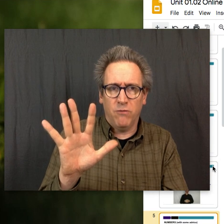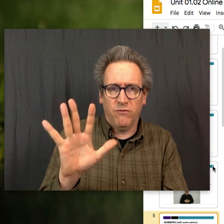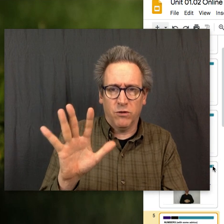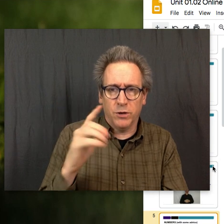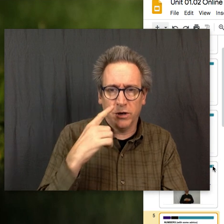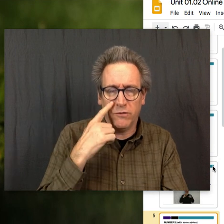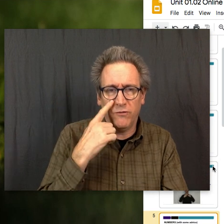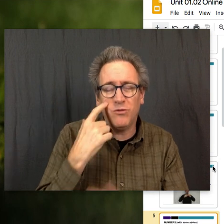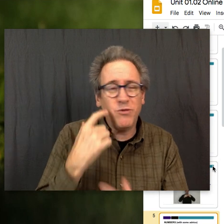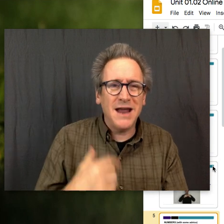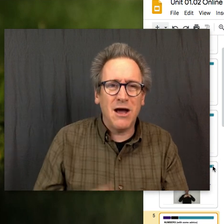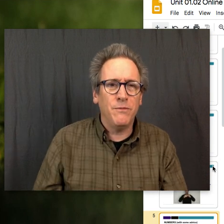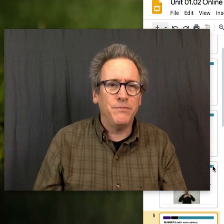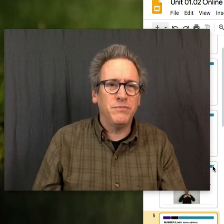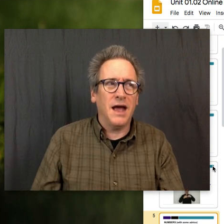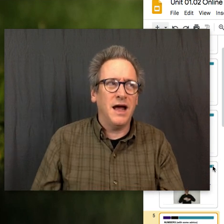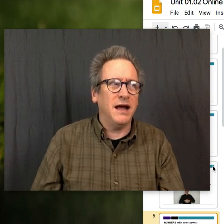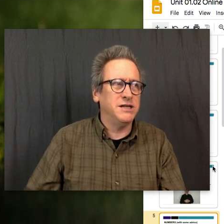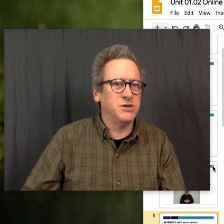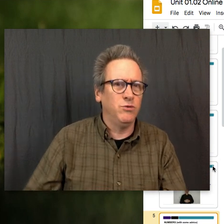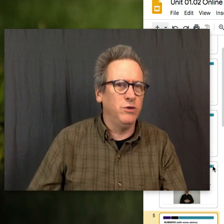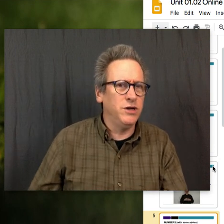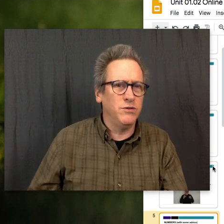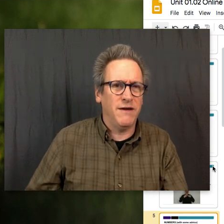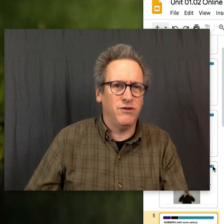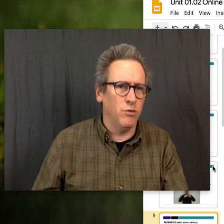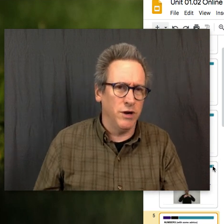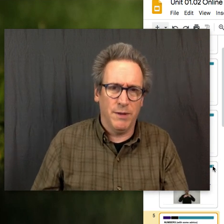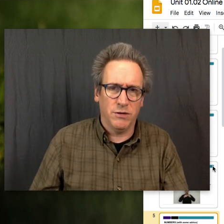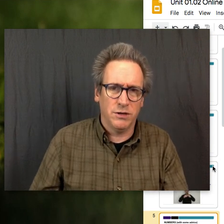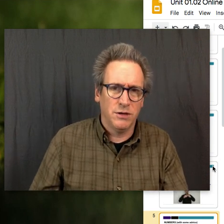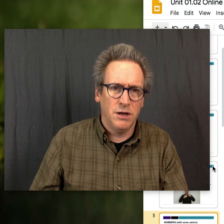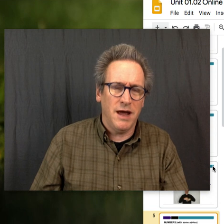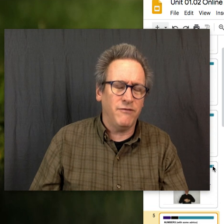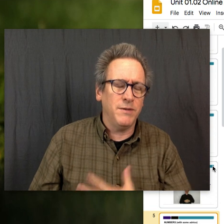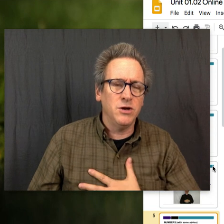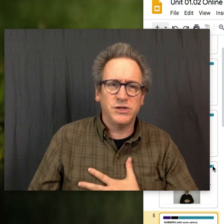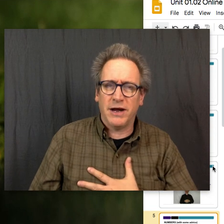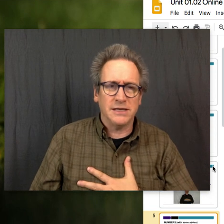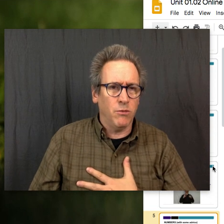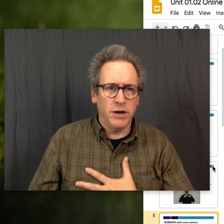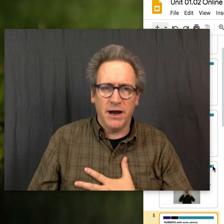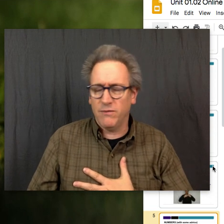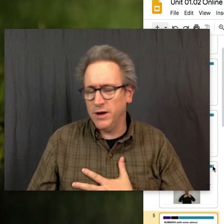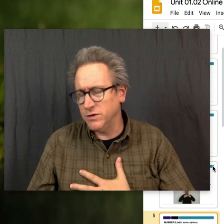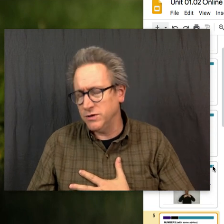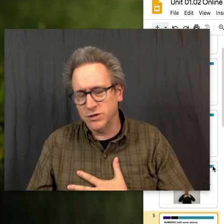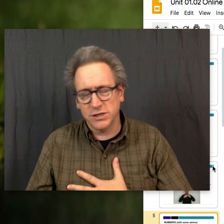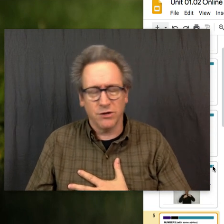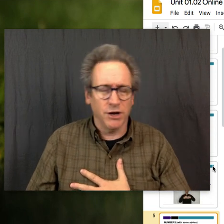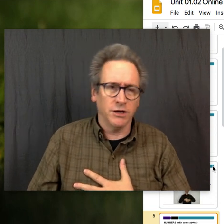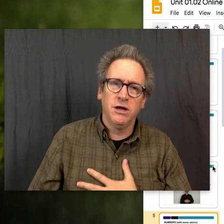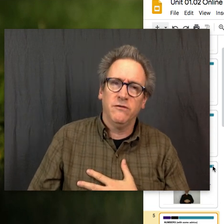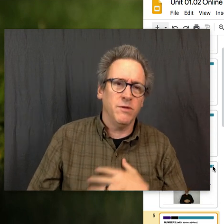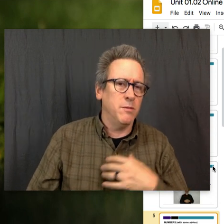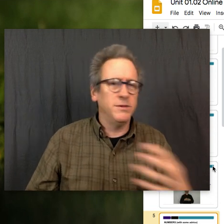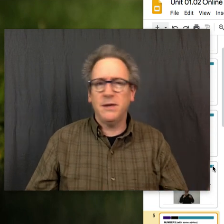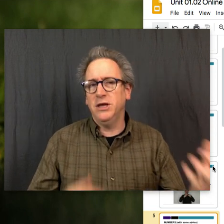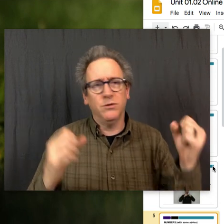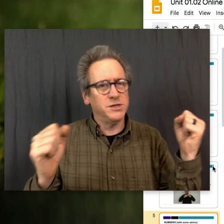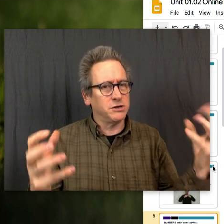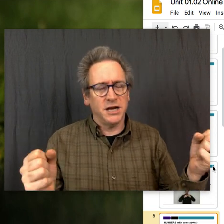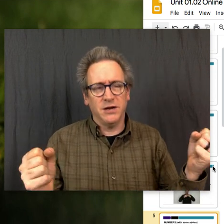palm forward. For right now, it's a rule you don't have to worry about. Everybody knows you're ASL1. Everybody knows you're just learning. From the